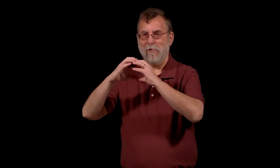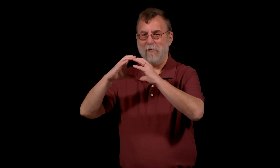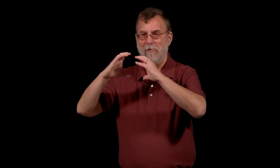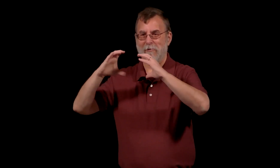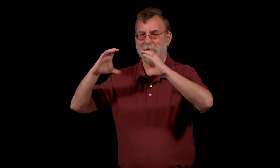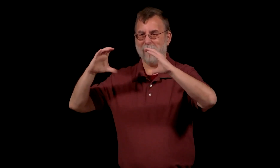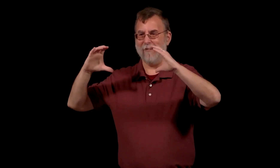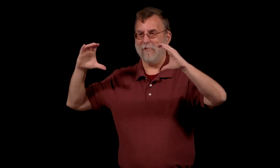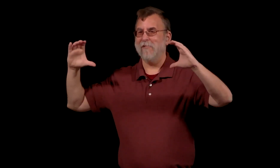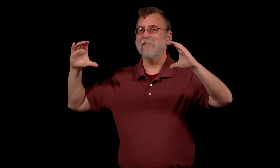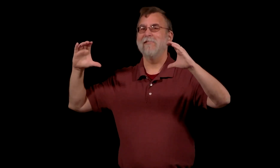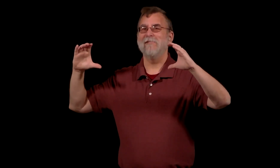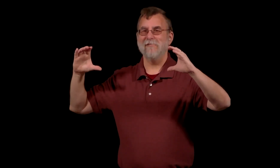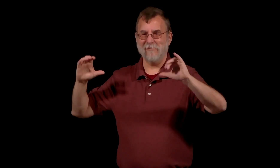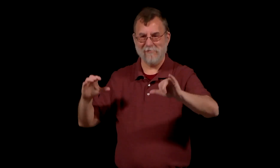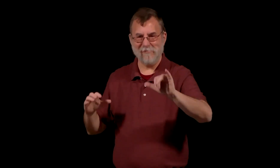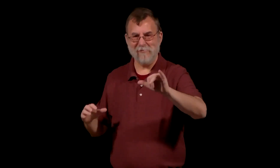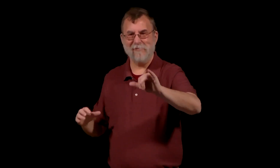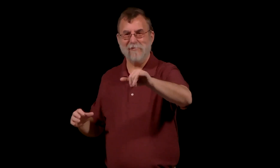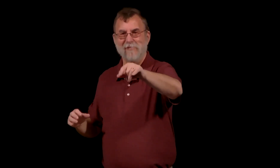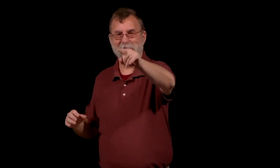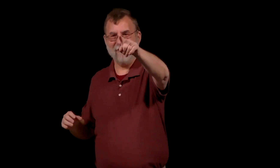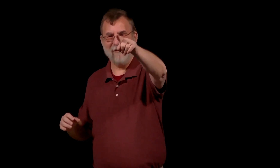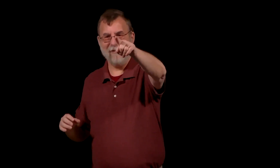Growth, your heart is growing. Good.